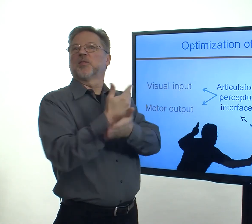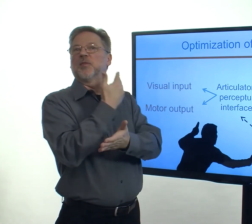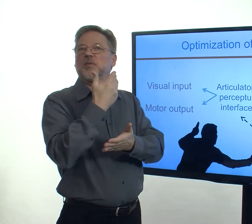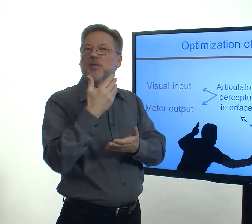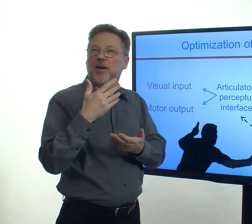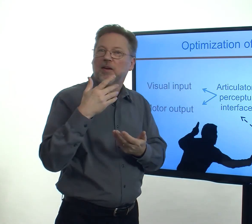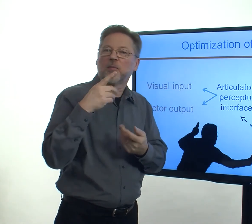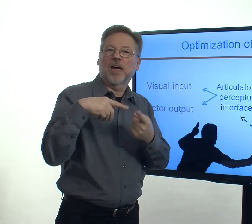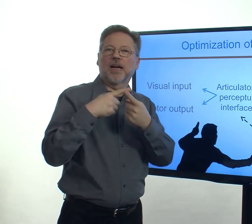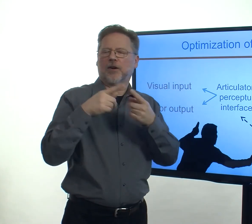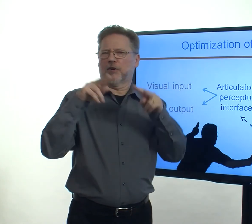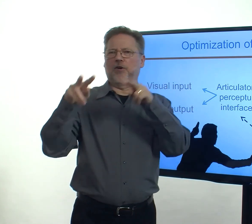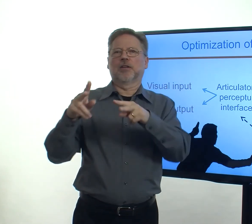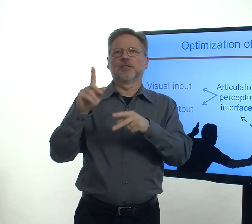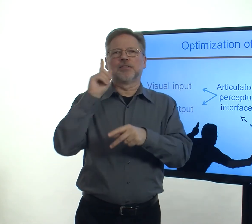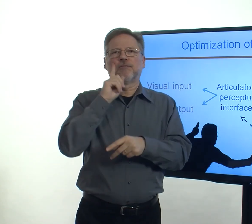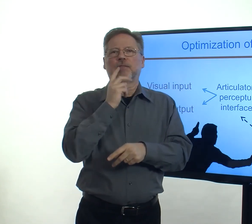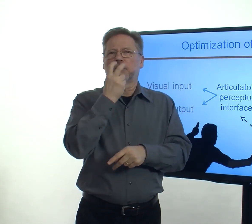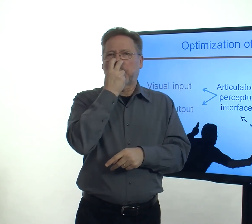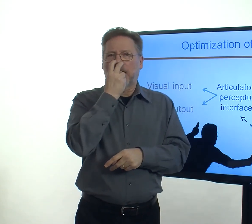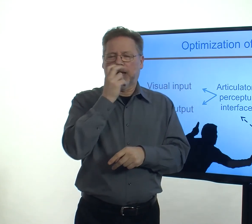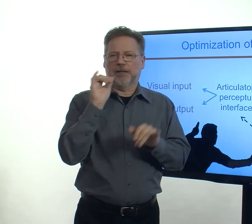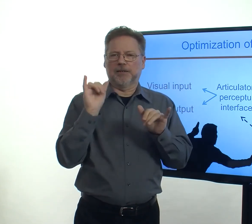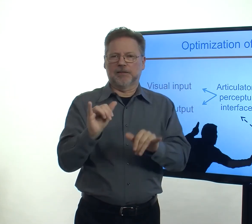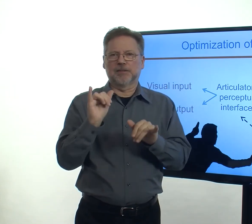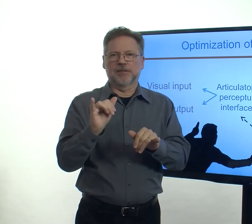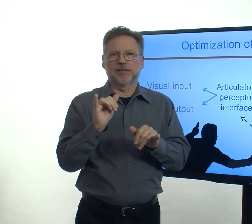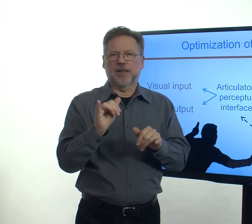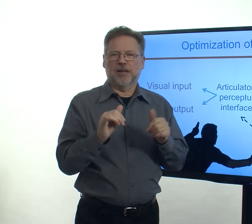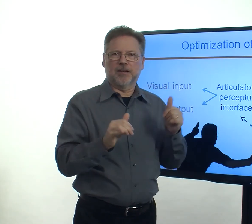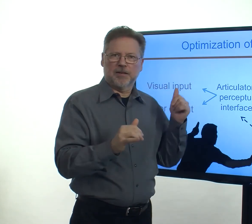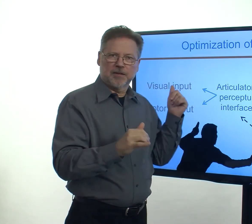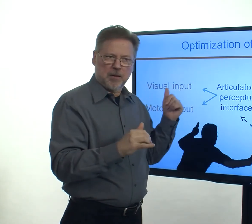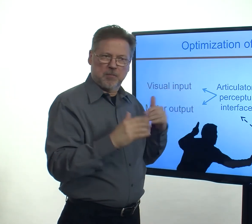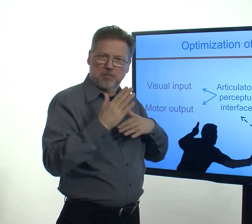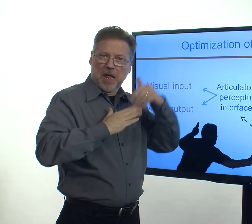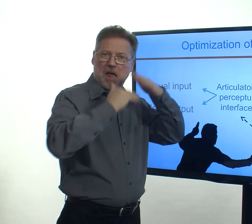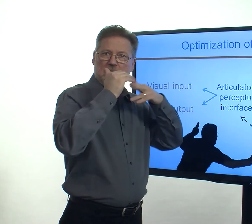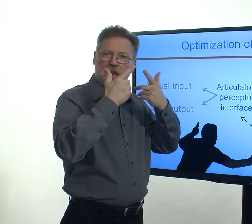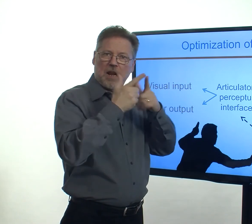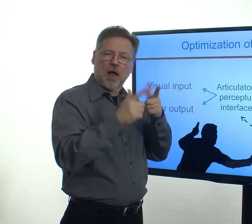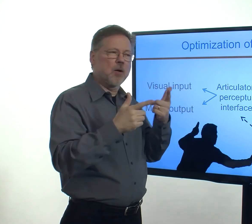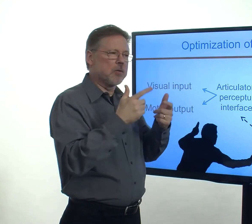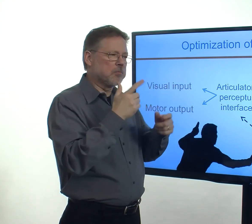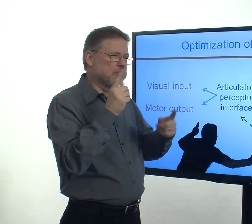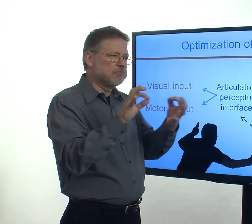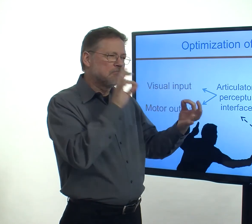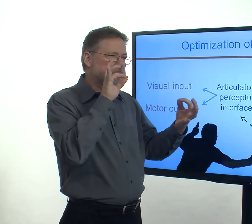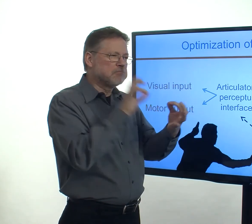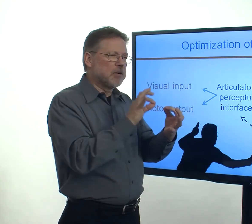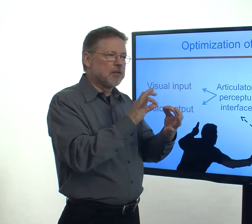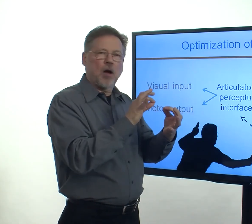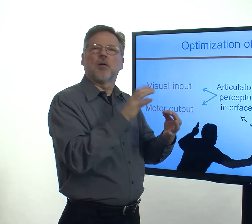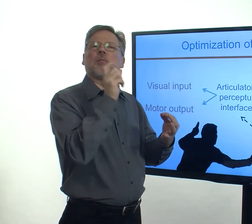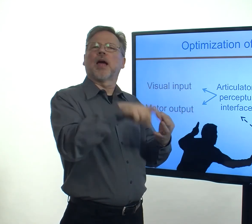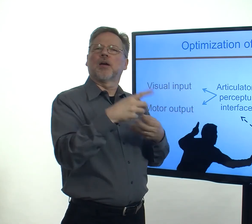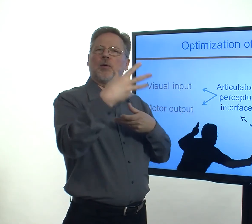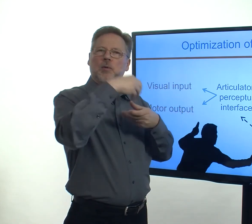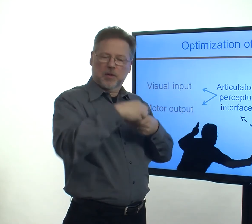are two components, but when considering deaf-blind communication, a new element might be added. In that case, building an optimal